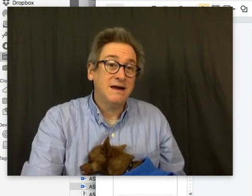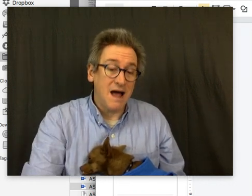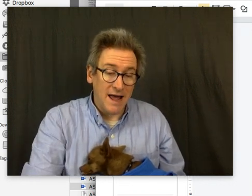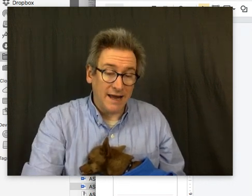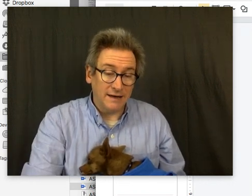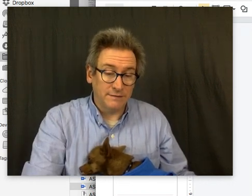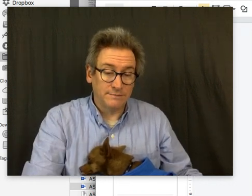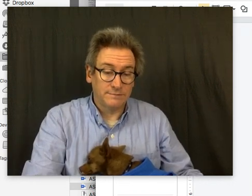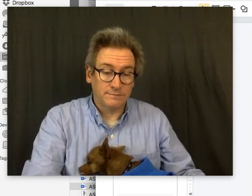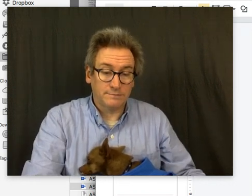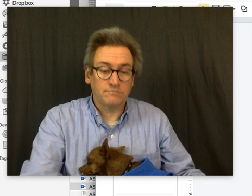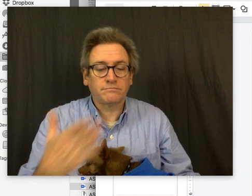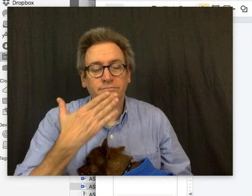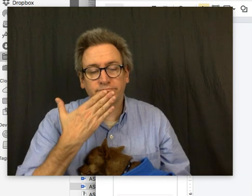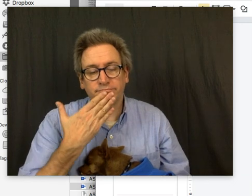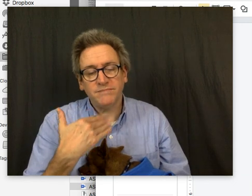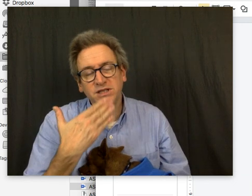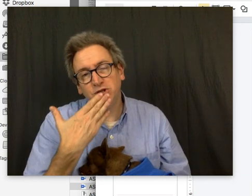Kind.